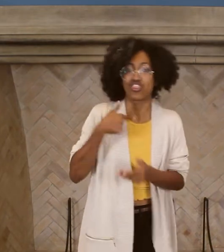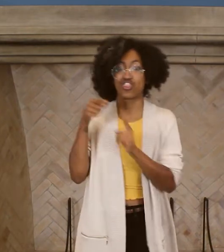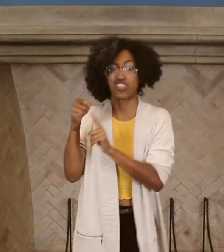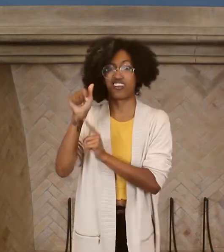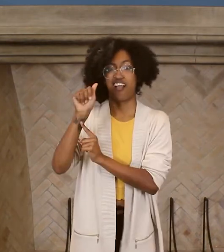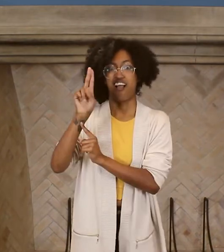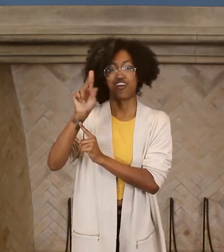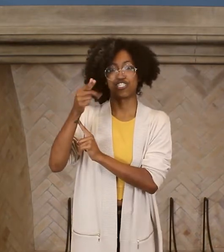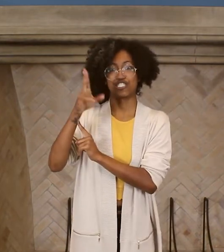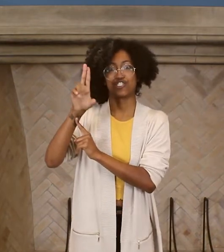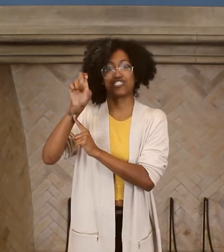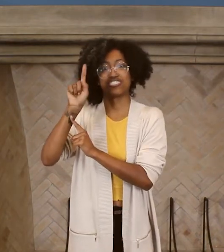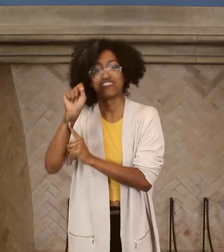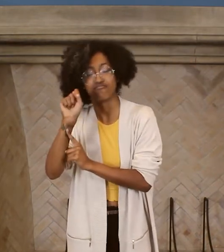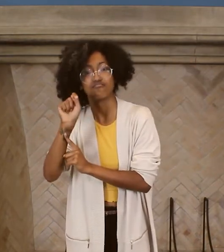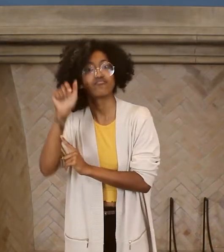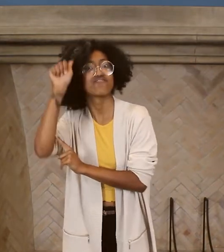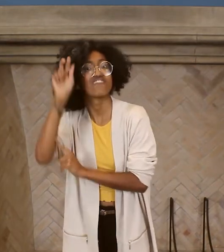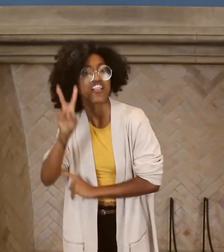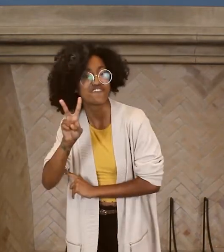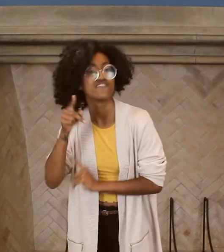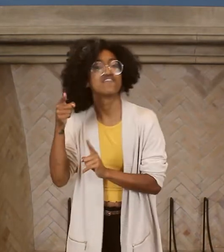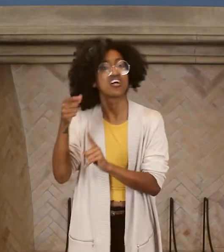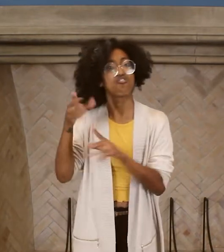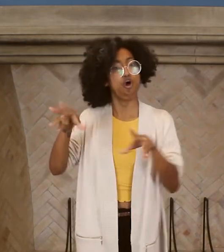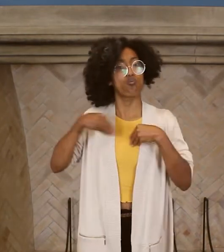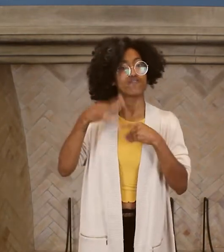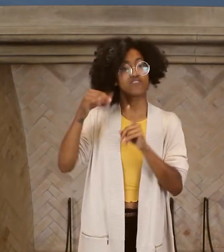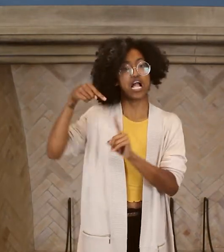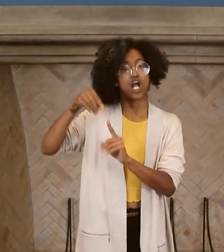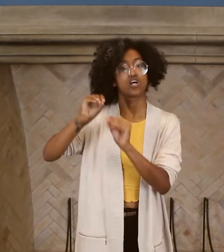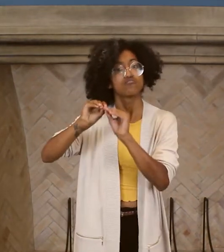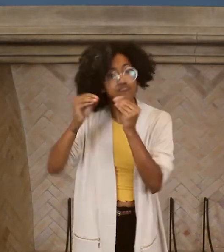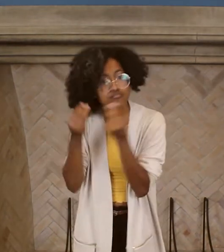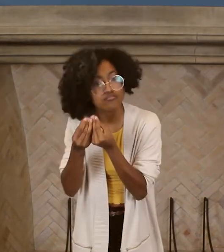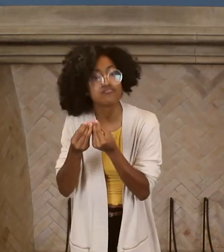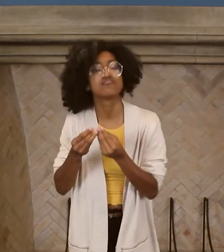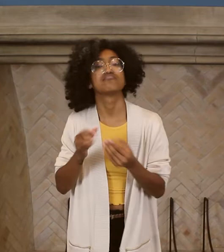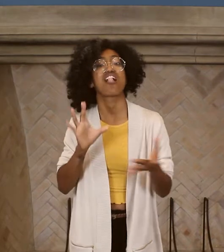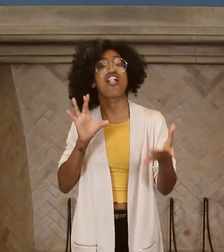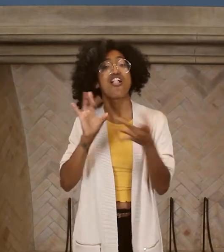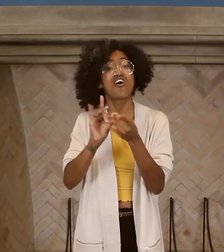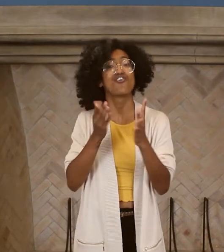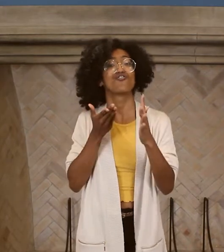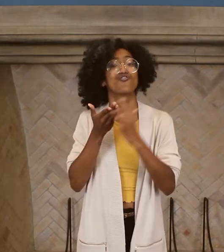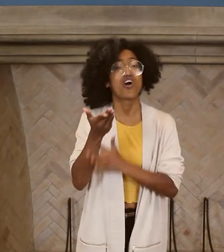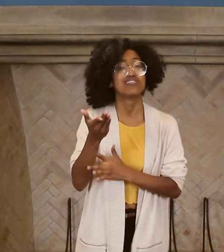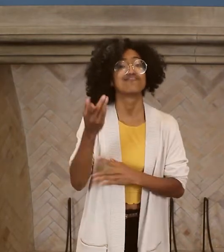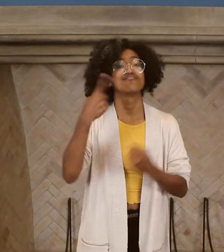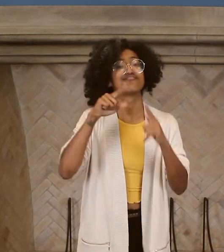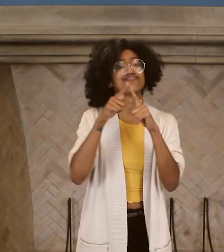I also want to say a big thank you to August. She is a founder of Connecting Thru Sign Language.